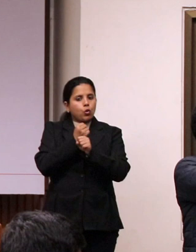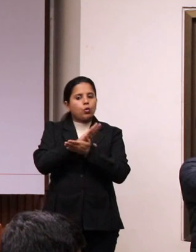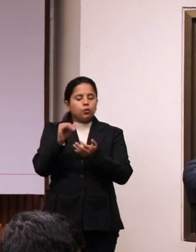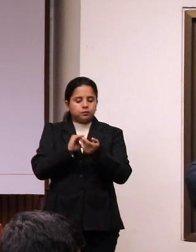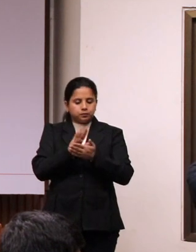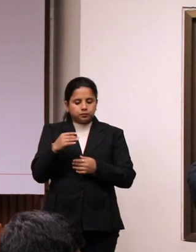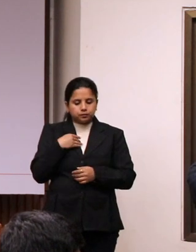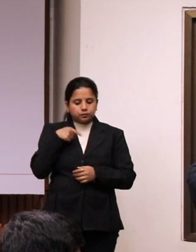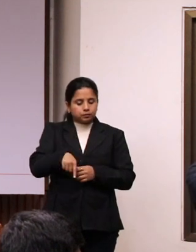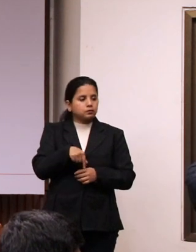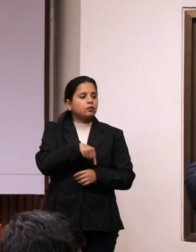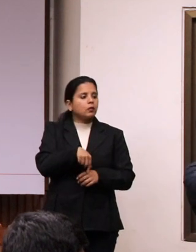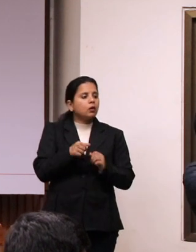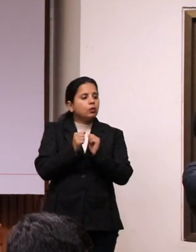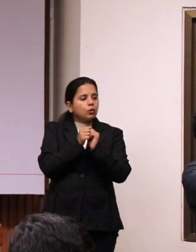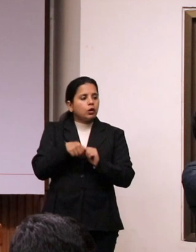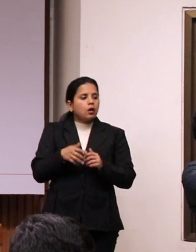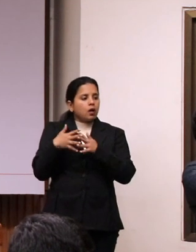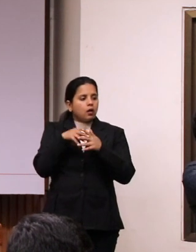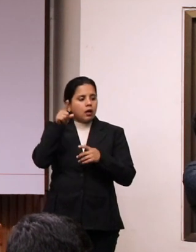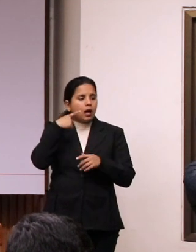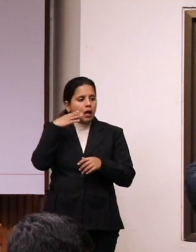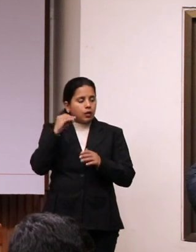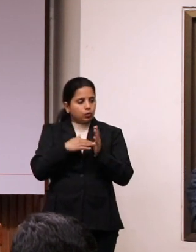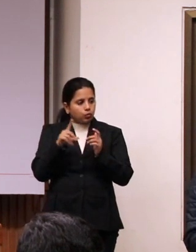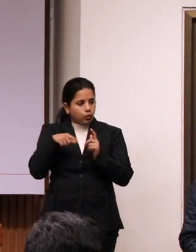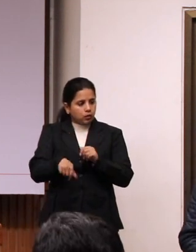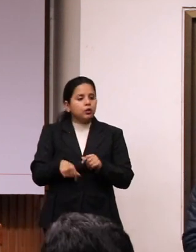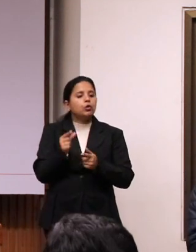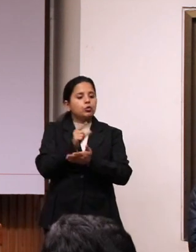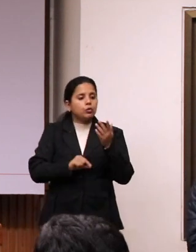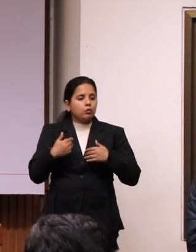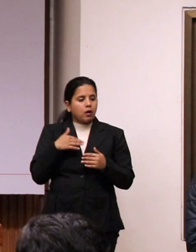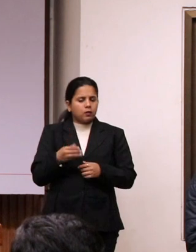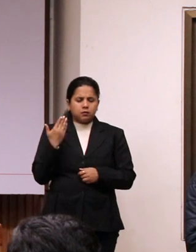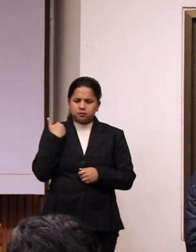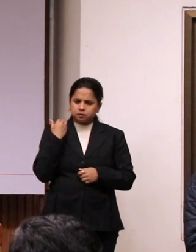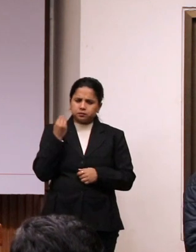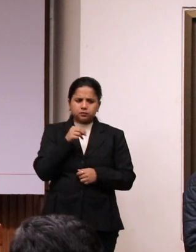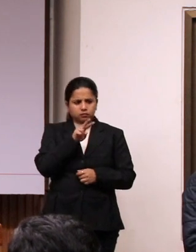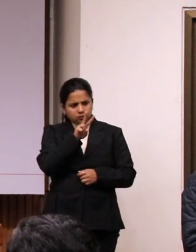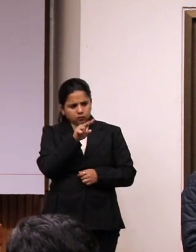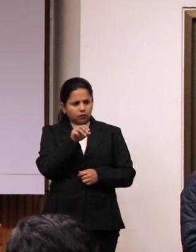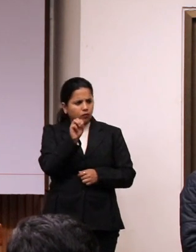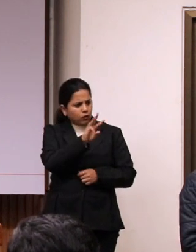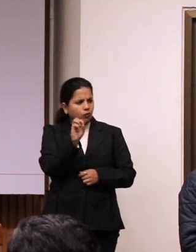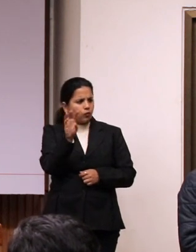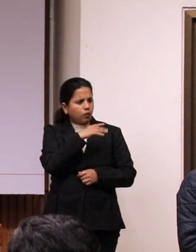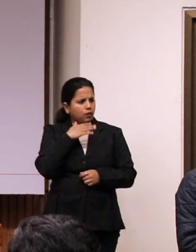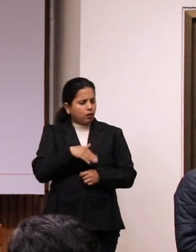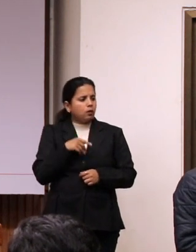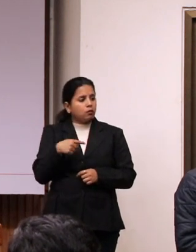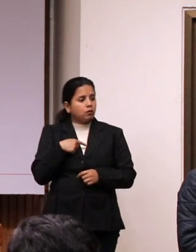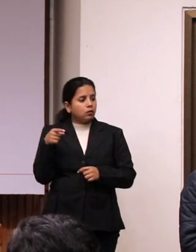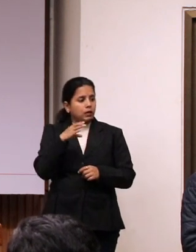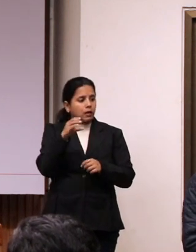a postdoctoral fellow in the U.S. in Arizona State University. And I've been spending the last 2, 3, 4 months almost going from